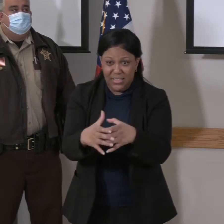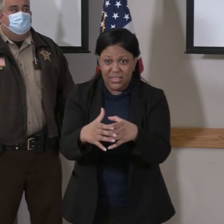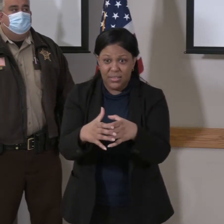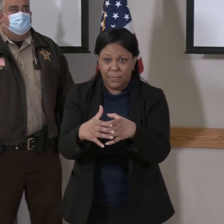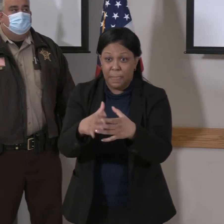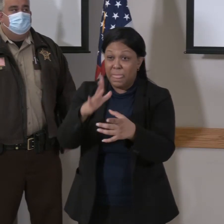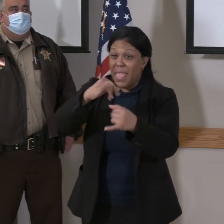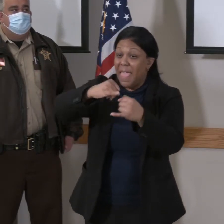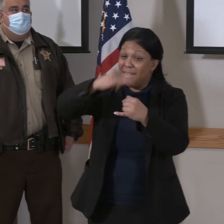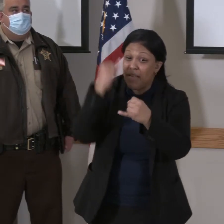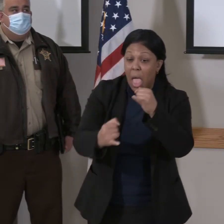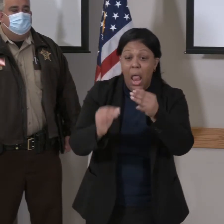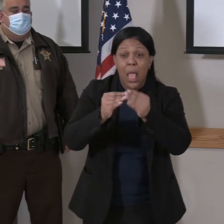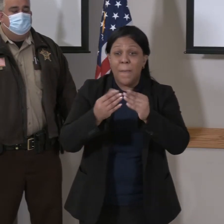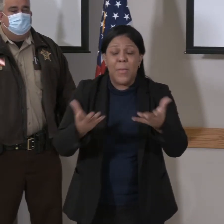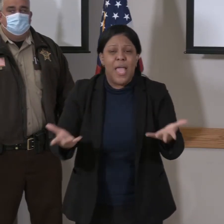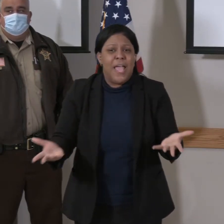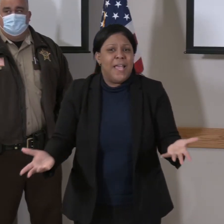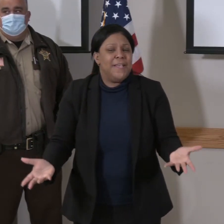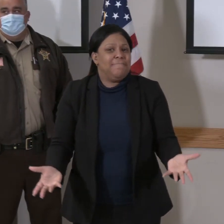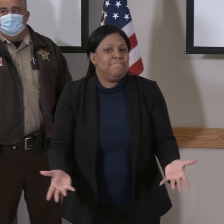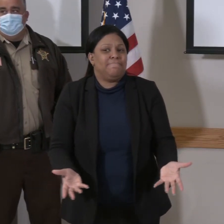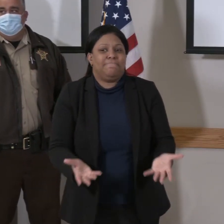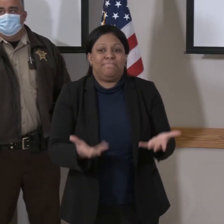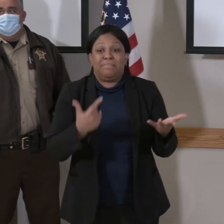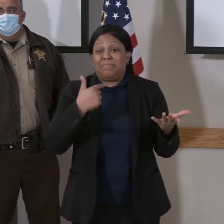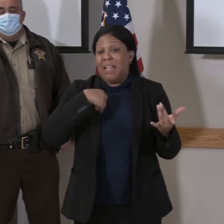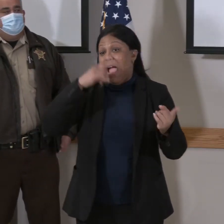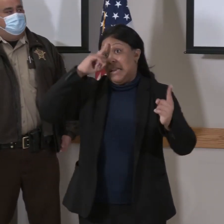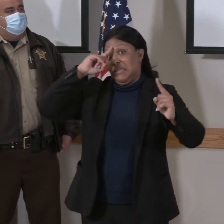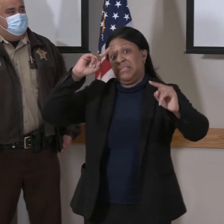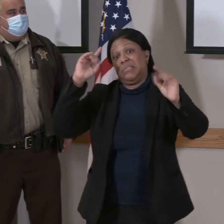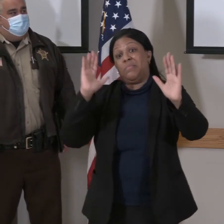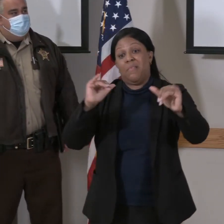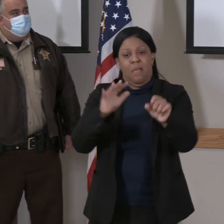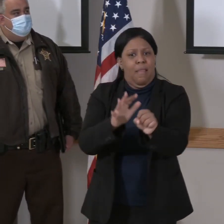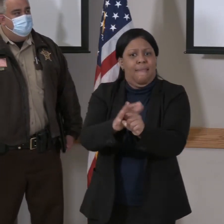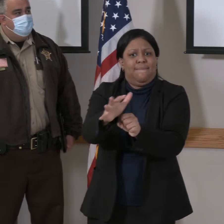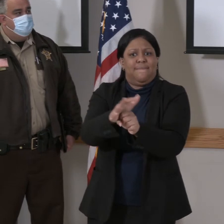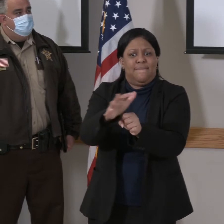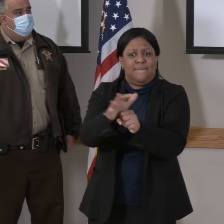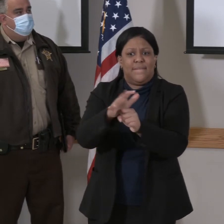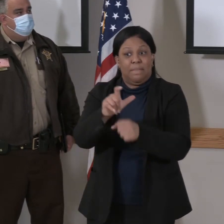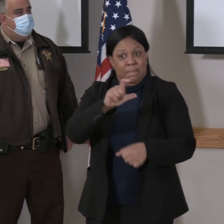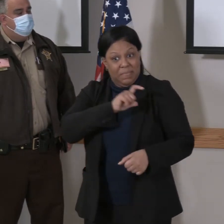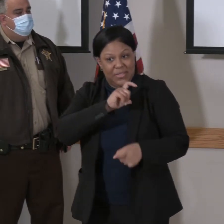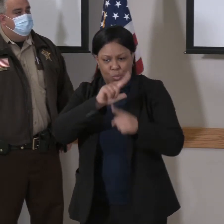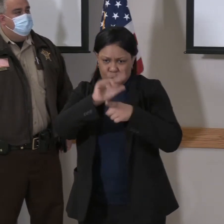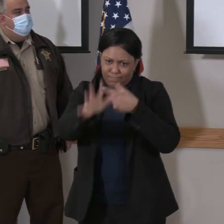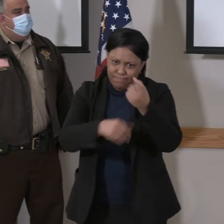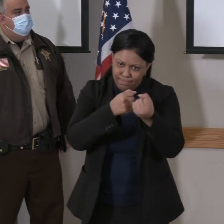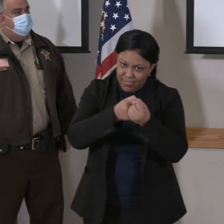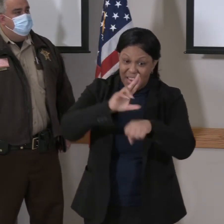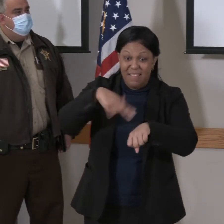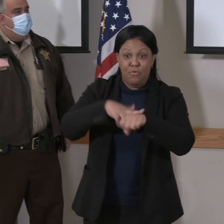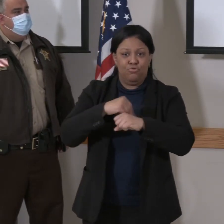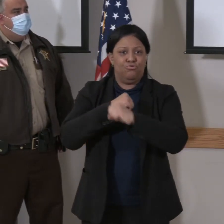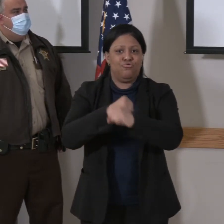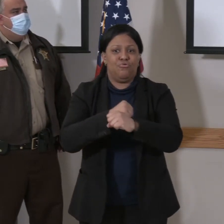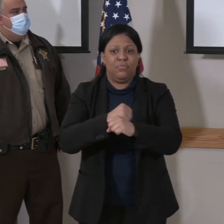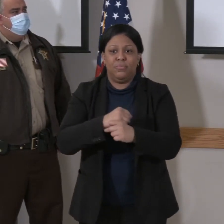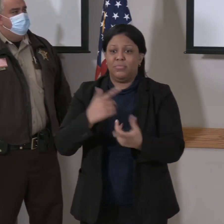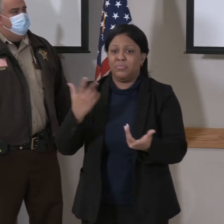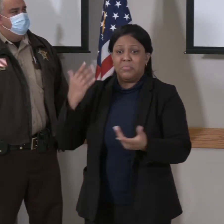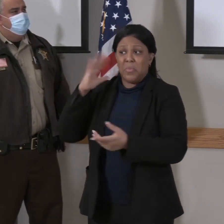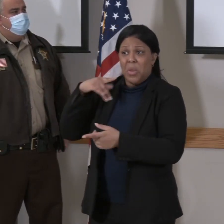have enough uniformed police to support the National Guard's effort because they are not police officers, and we're going